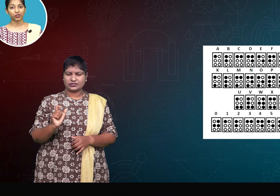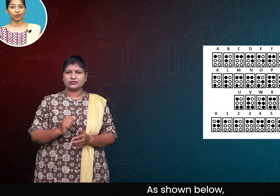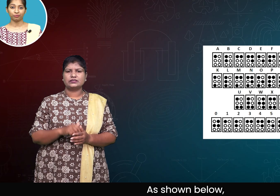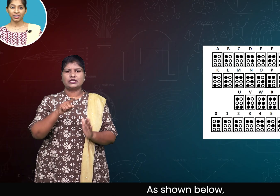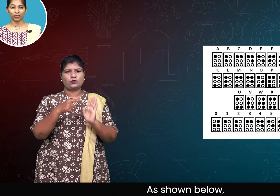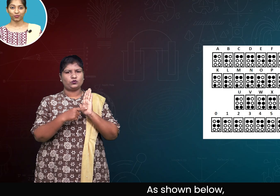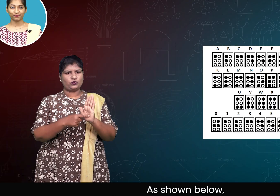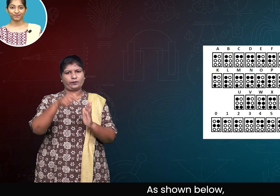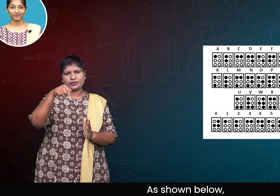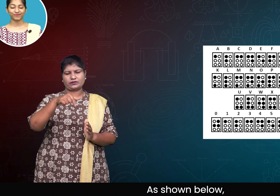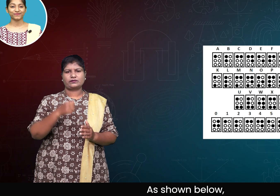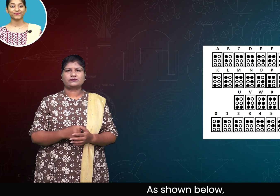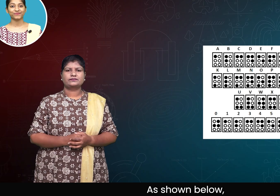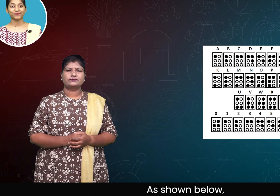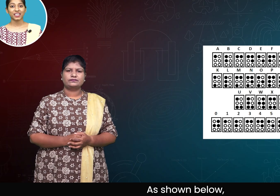are shown below.